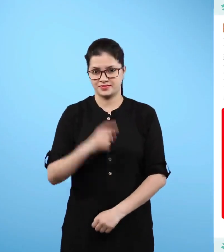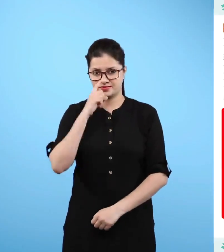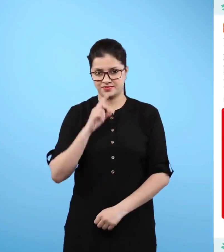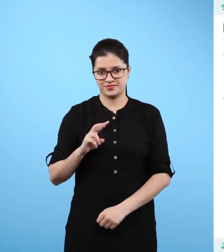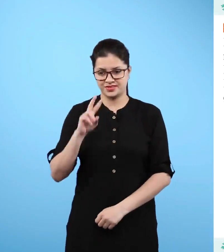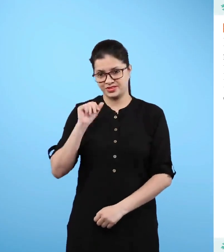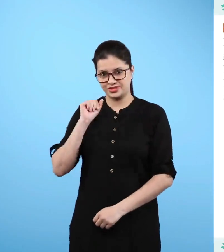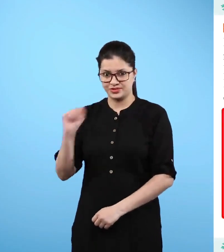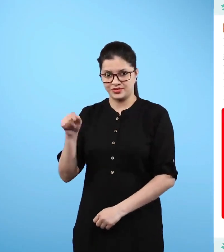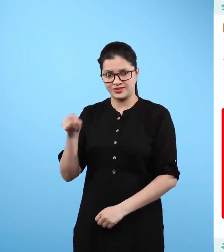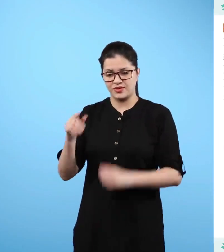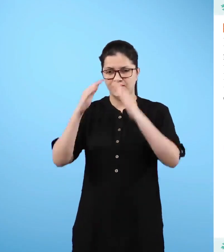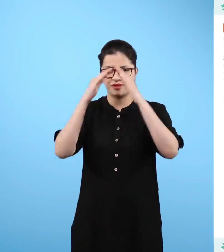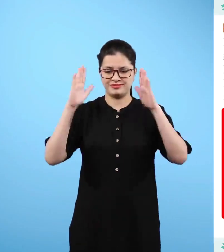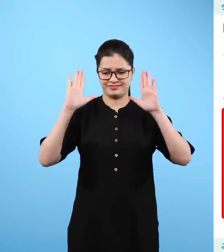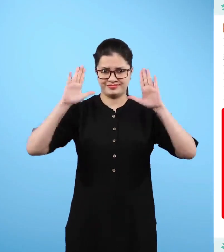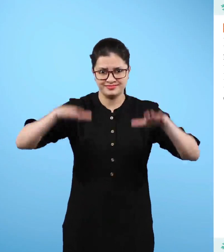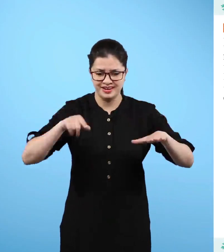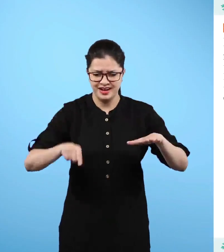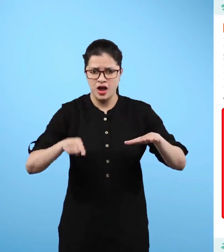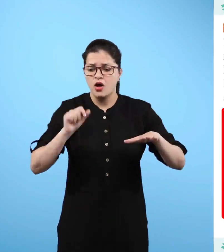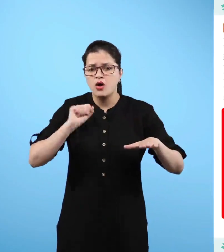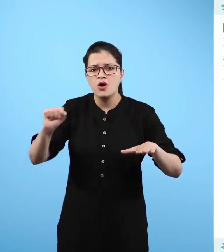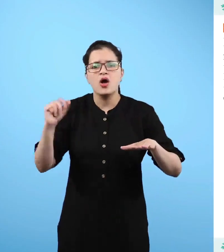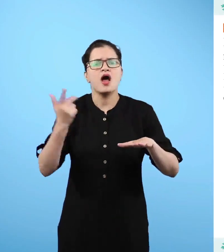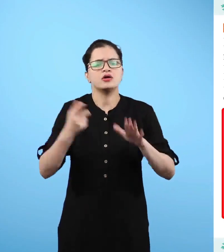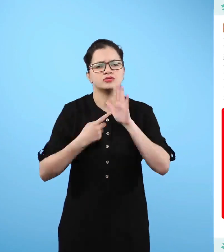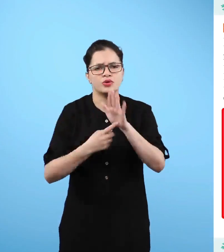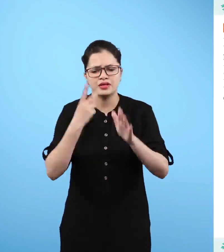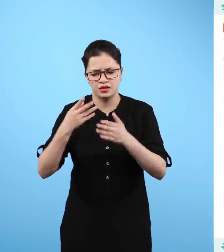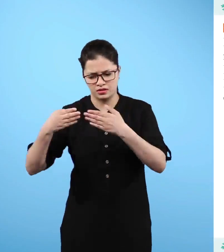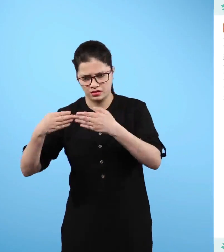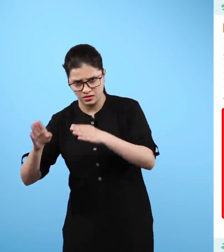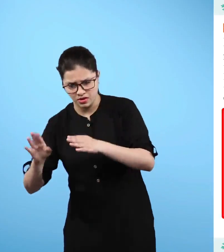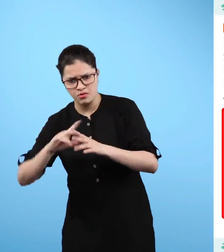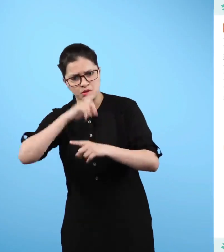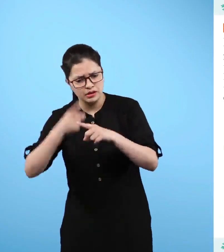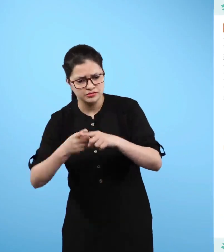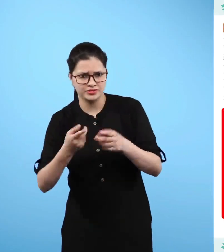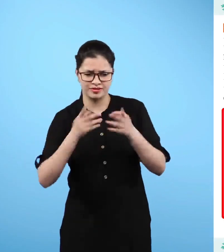On the left we have the floor map of Vibha's house, indicating the doors and windows